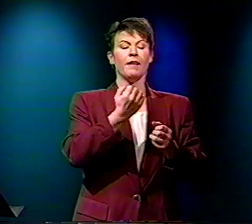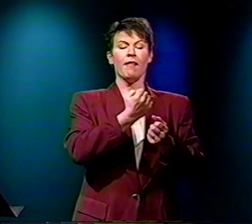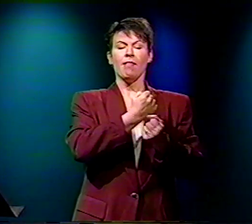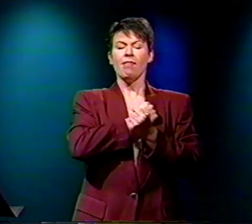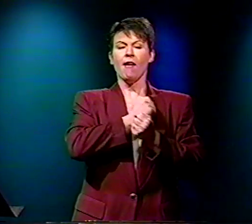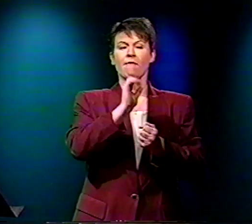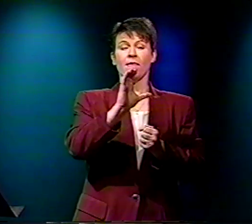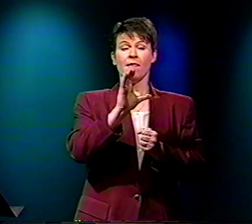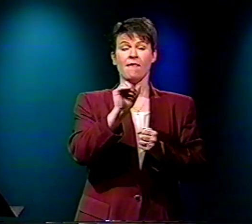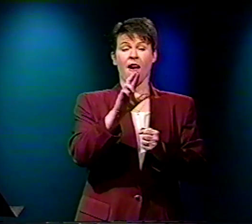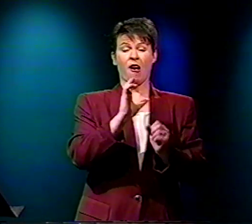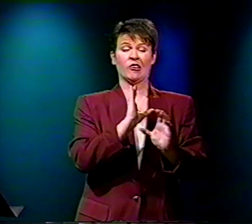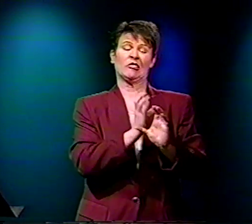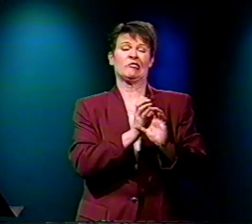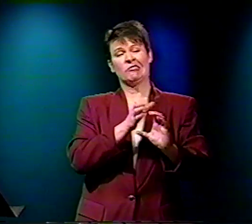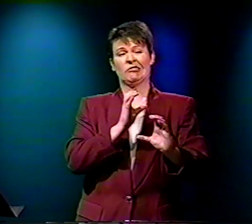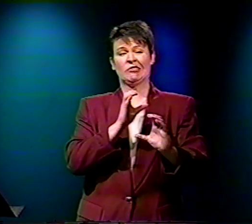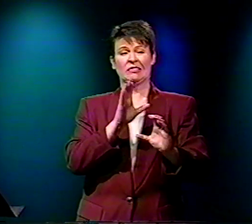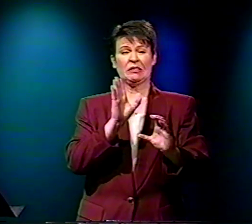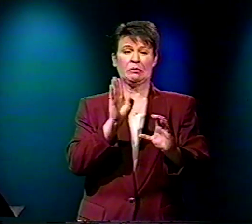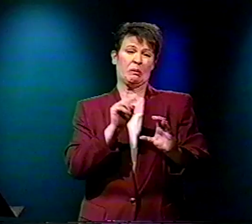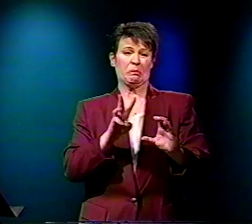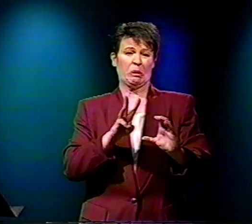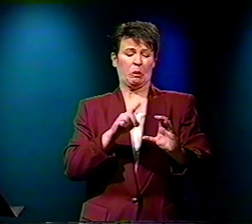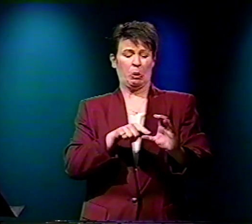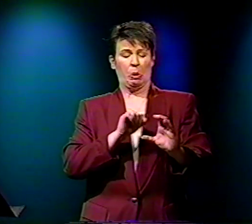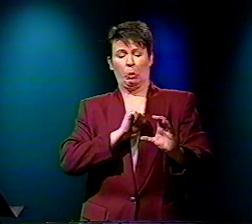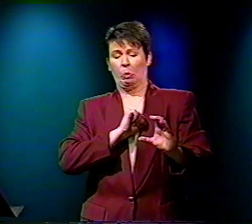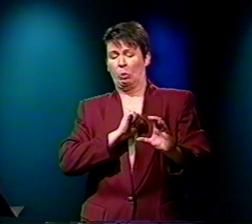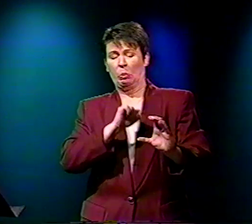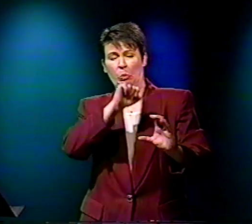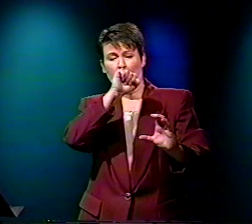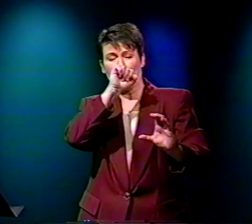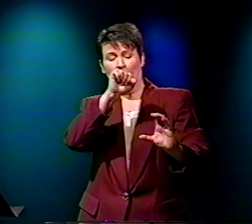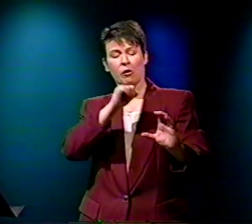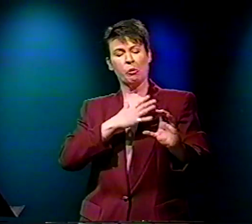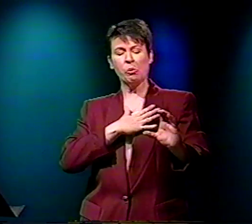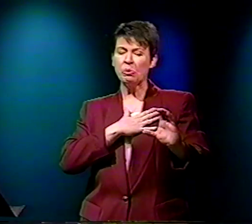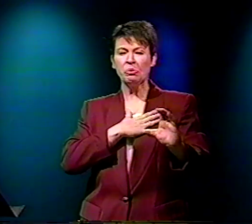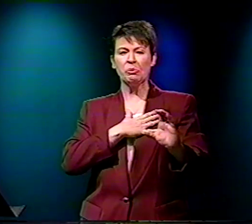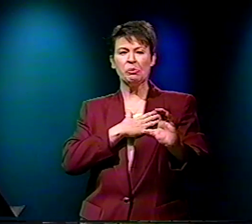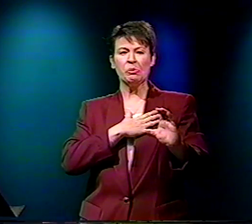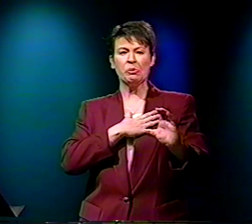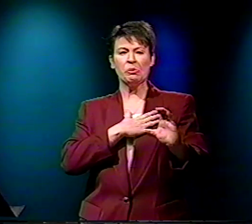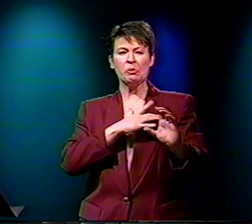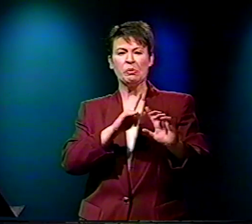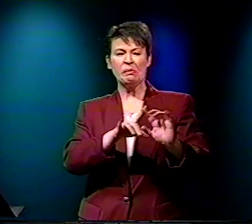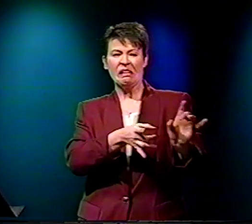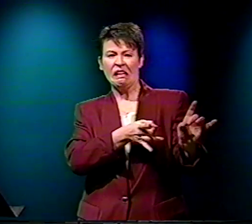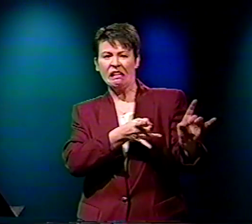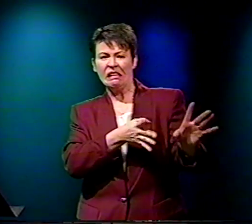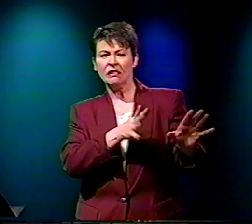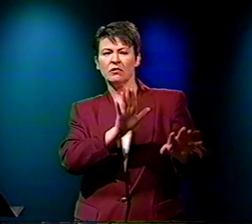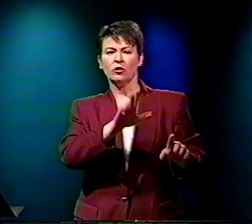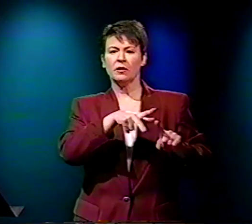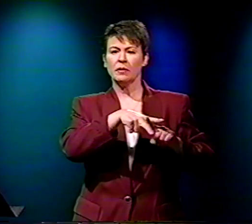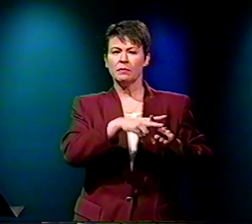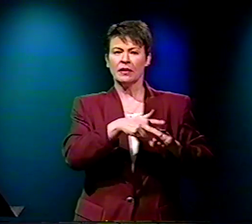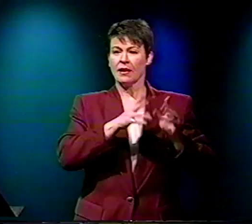satisfy both sides. You know, let's just take how we feel about our cars, and maybe we have a BMW,